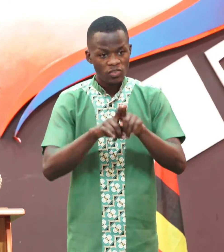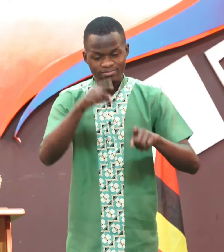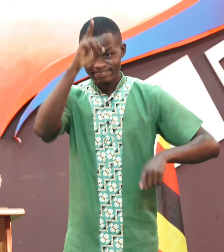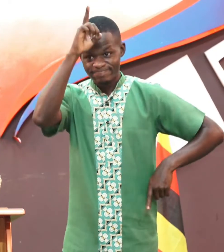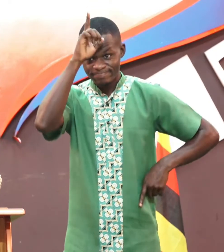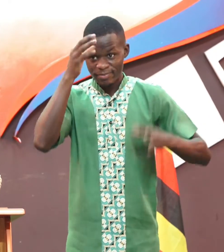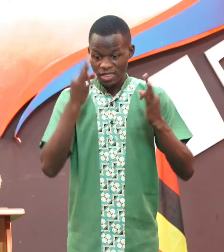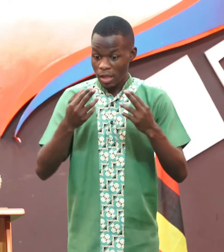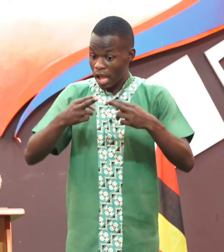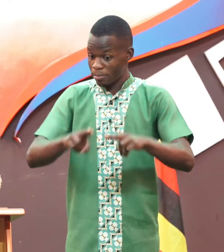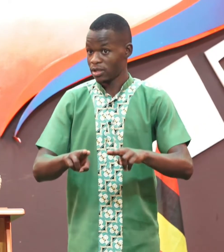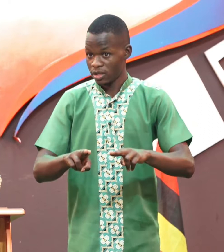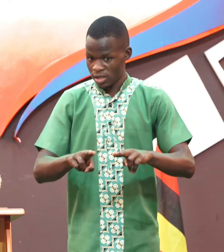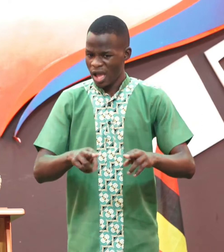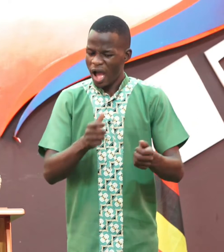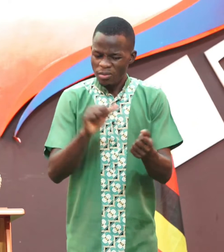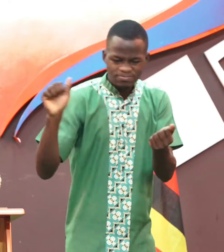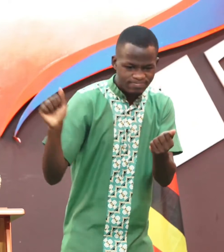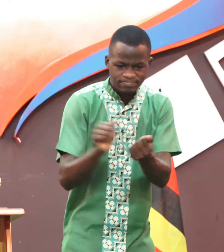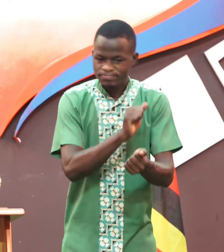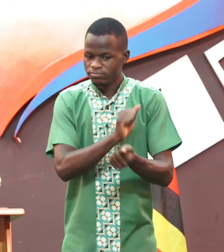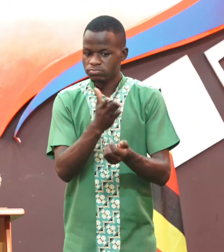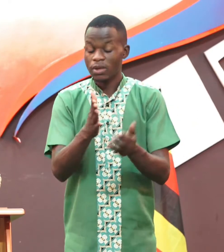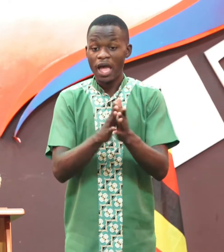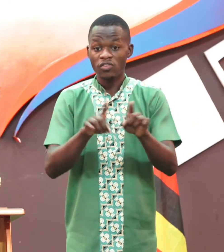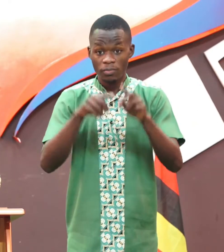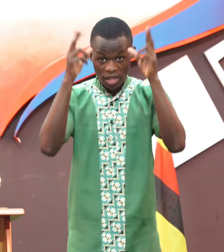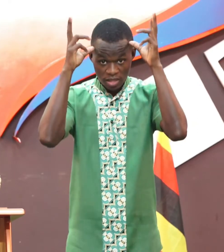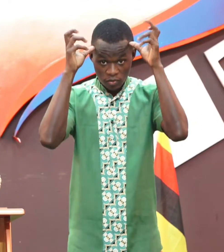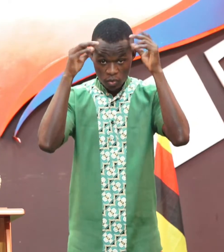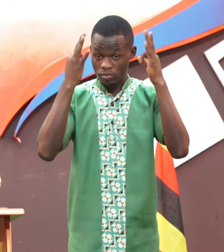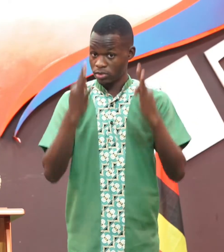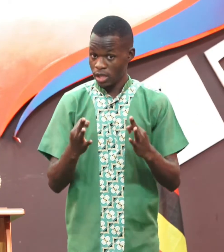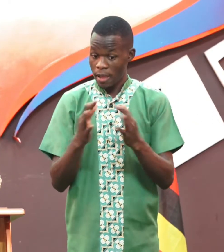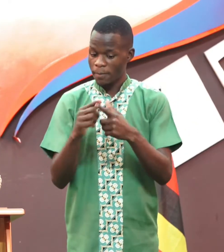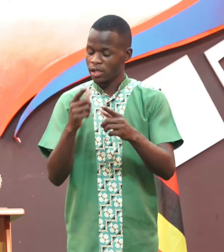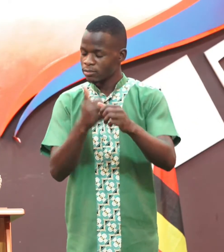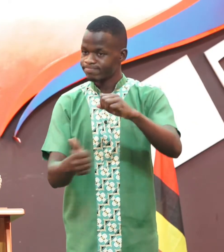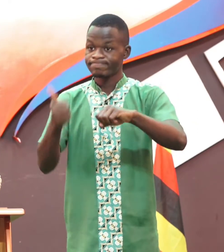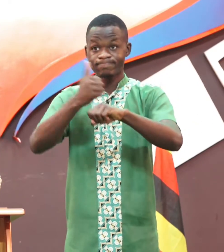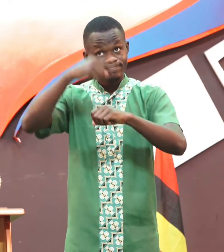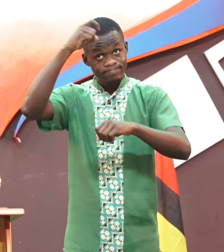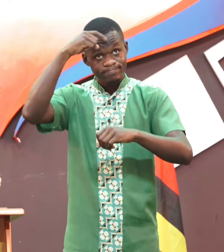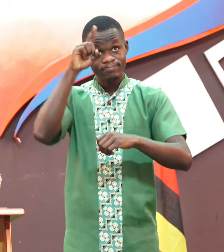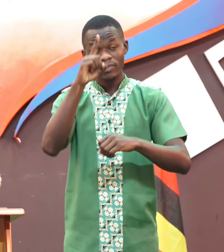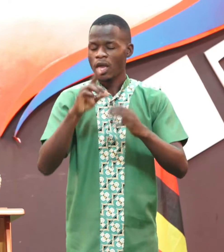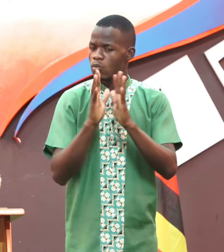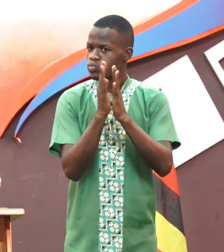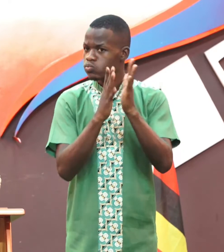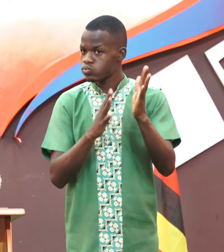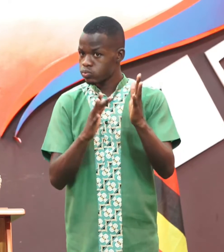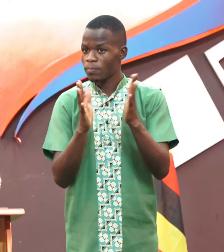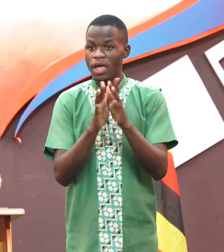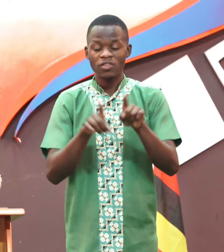ambition exist, there is disorder and every evil thing. But the wisdom from above is first pure,